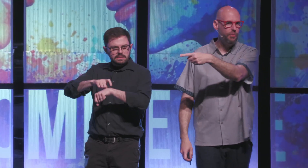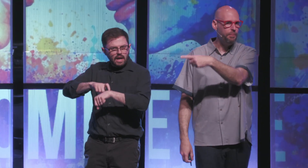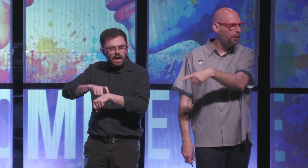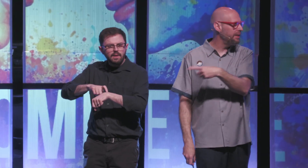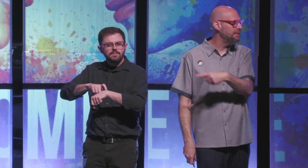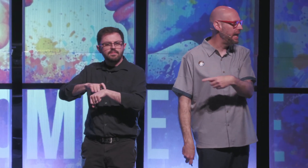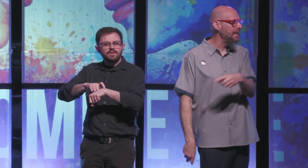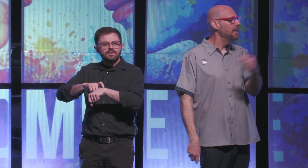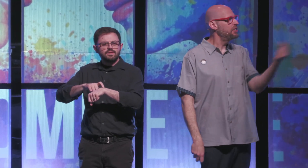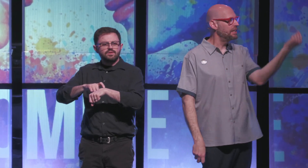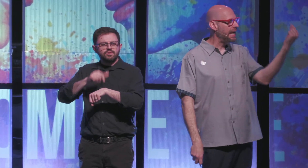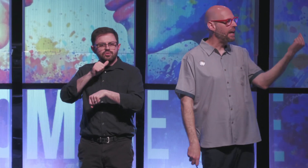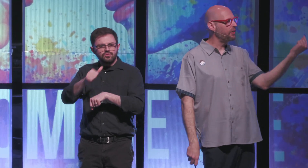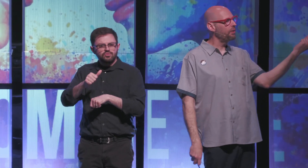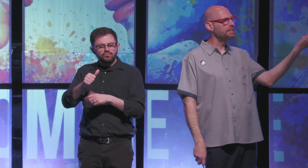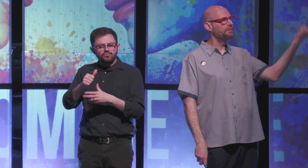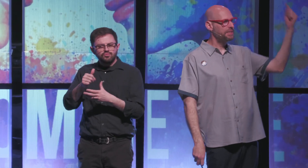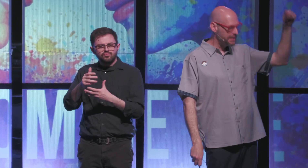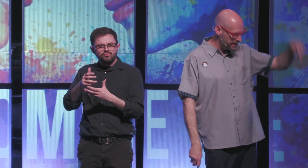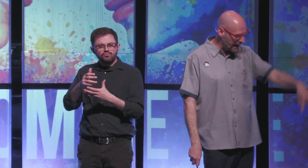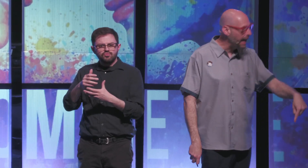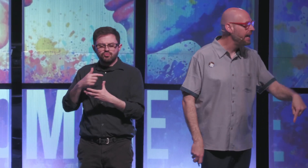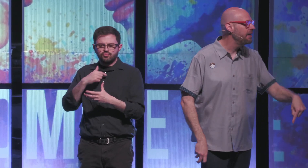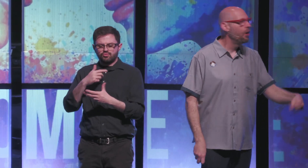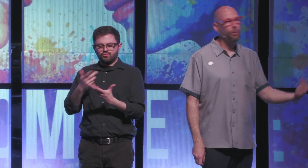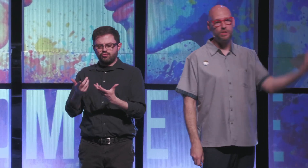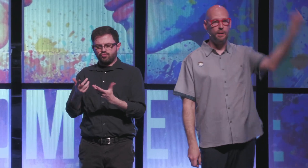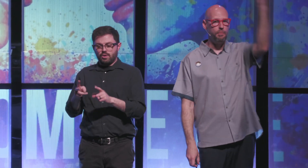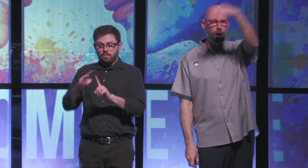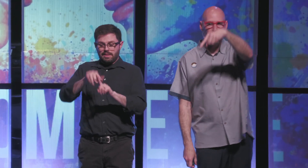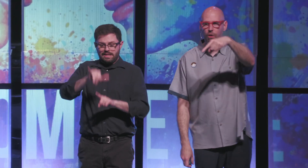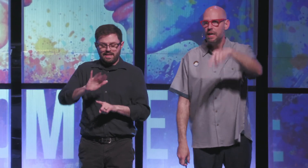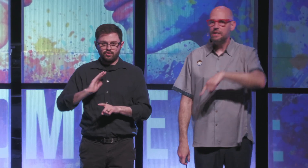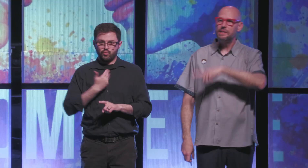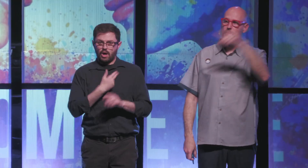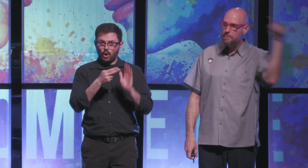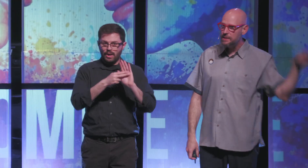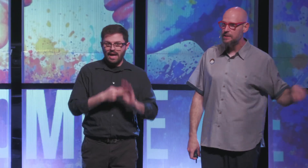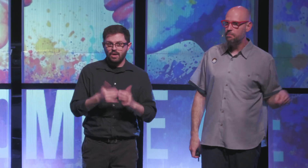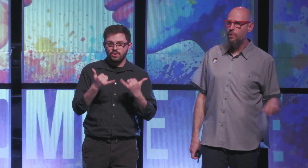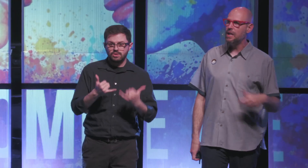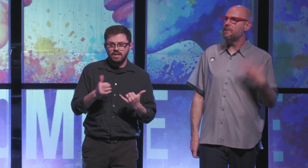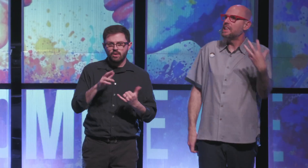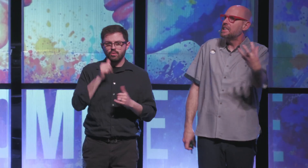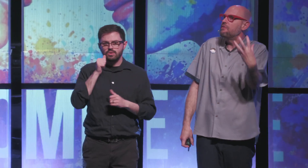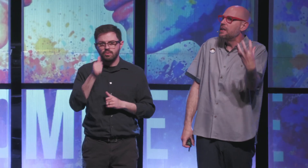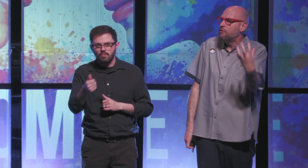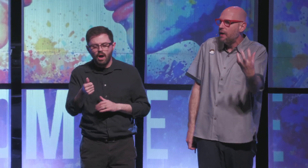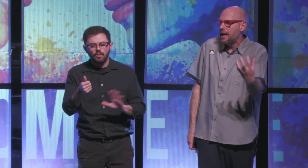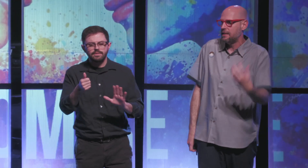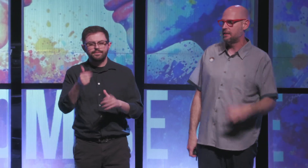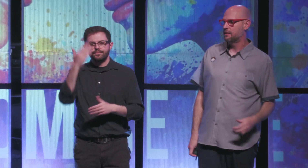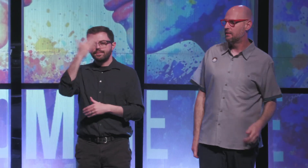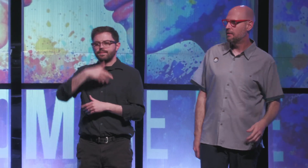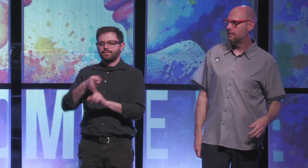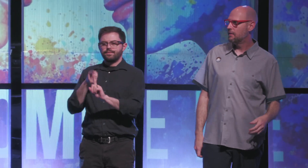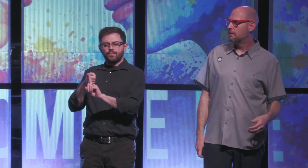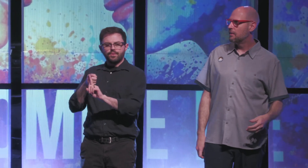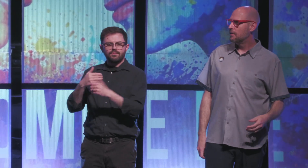spirit of what Paul is saying to the categories of today or tomorrow is to miss the point of a living